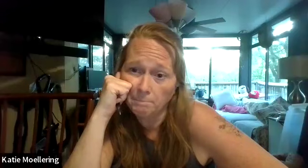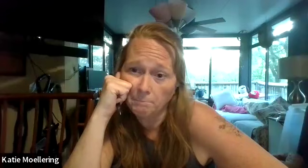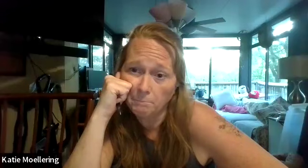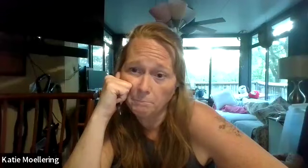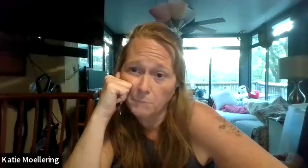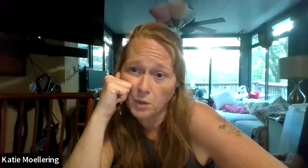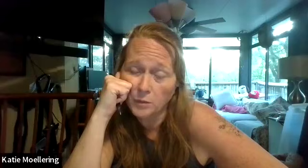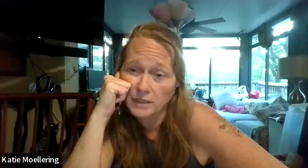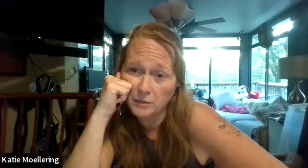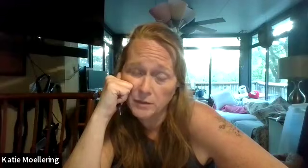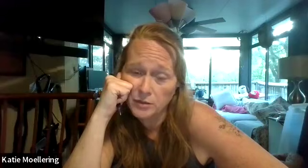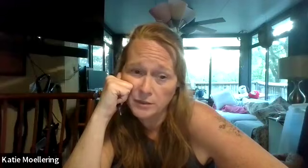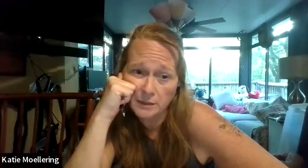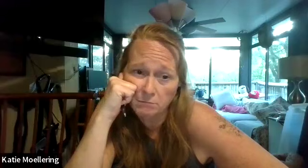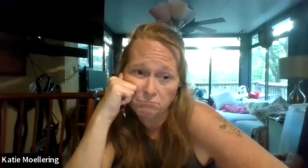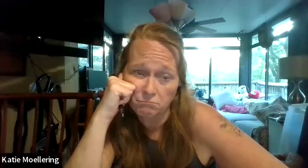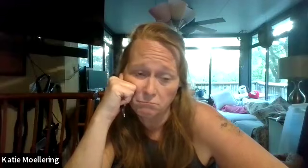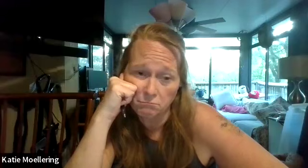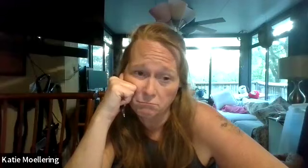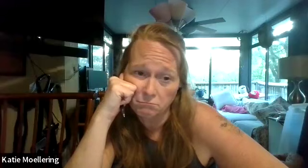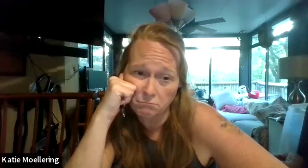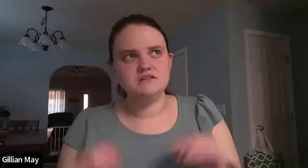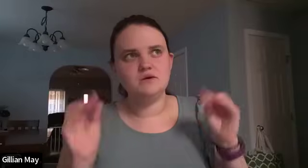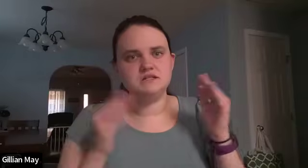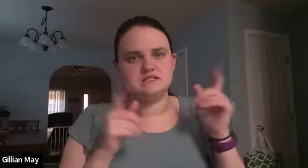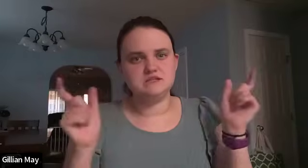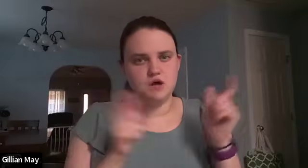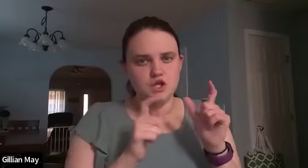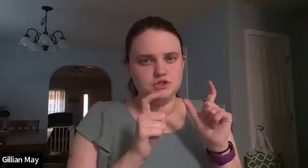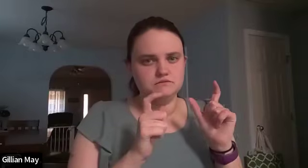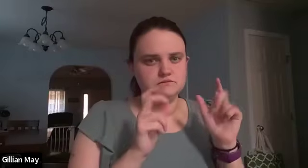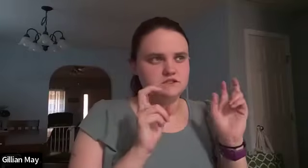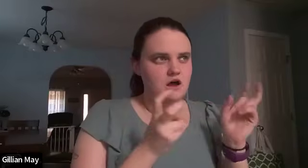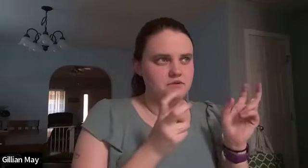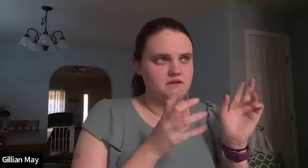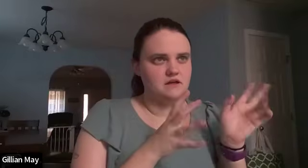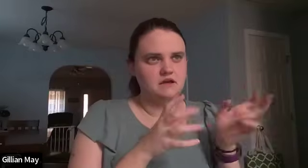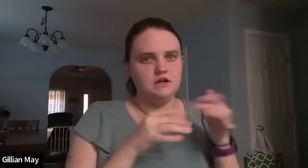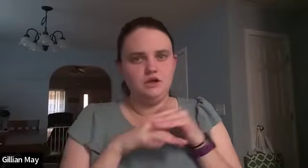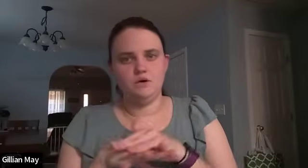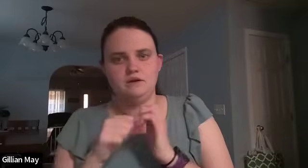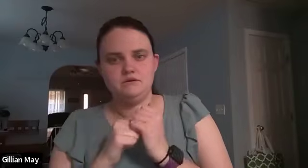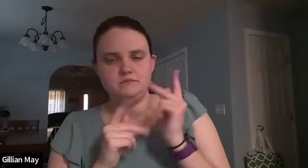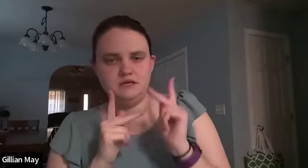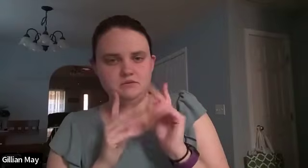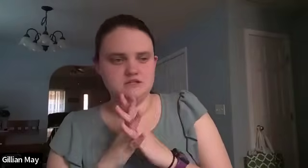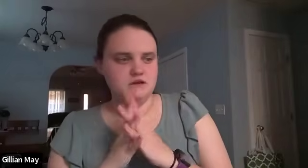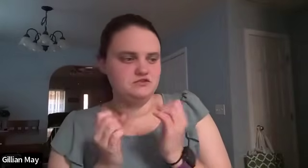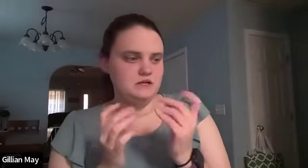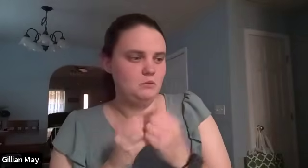Um, or we can do emotions. I mean, I was trying to think of what's a smaller topic that can kind of go in with the people because we have so many